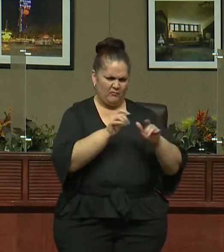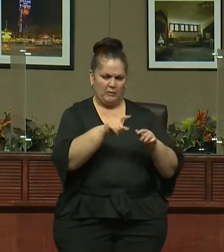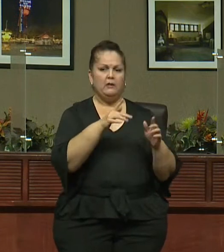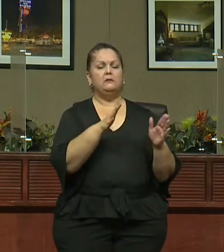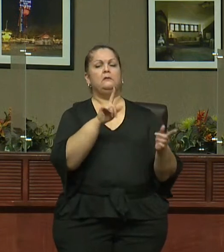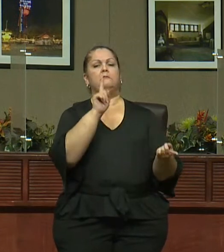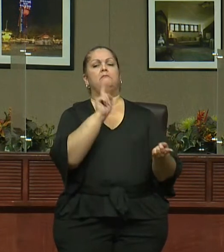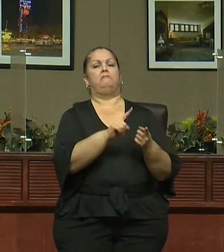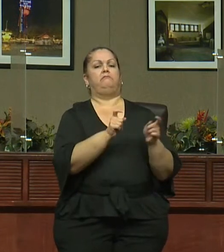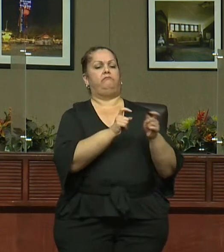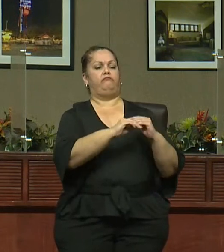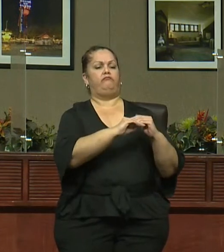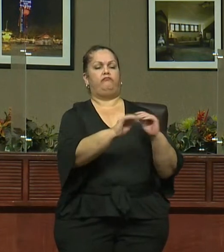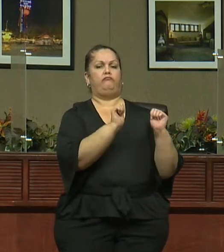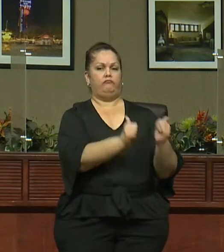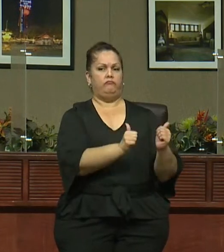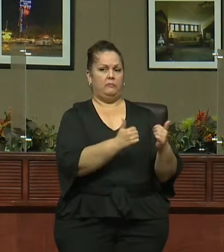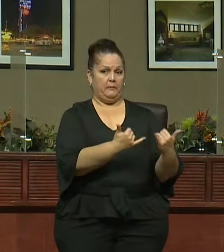contained.